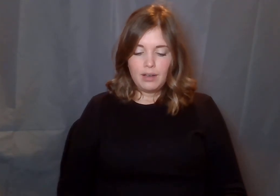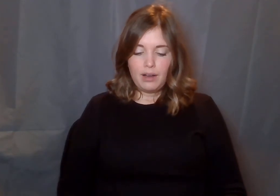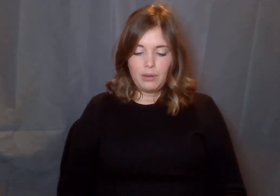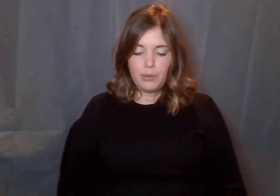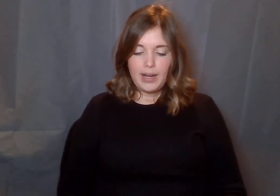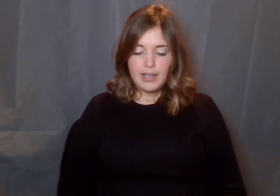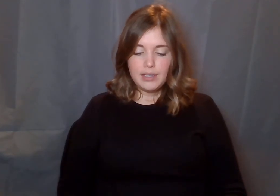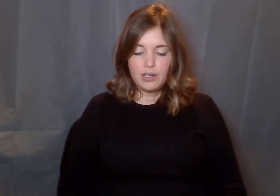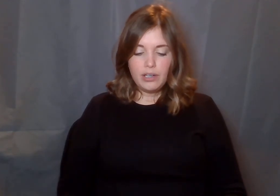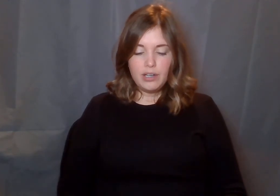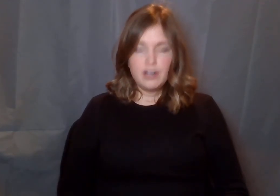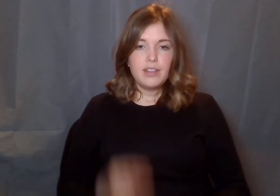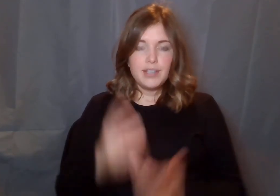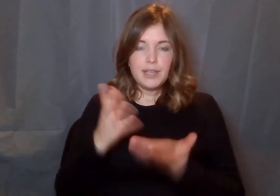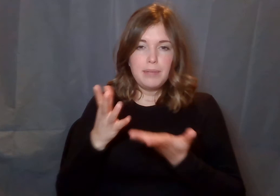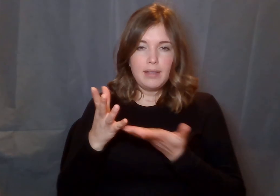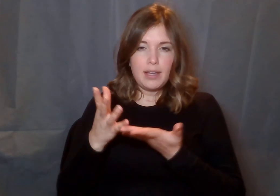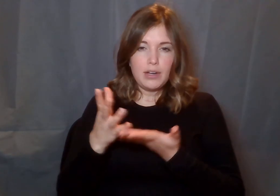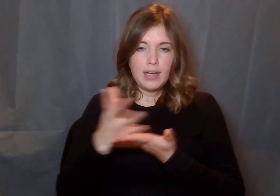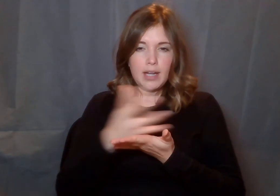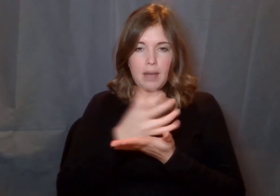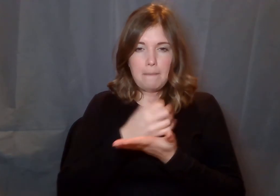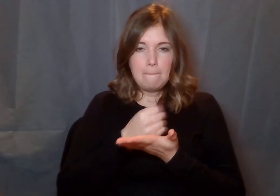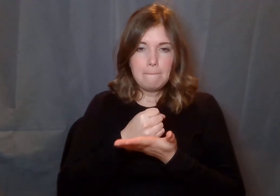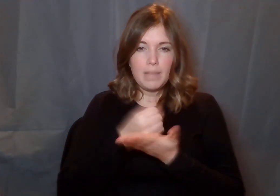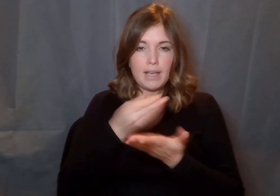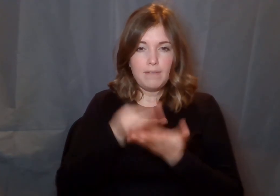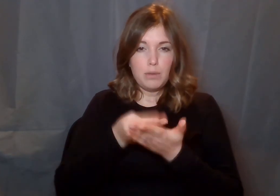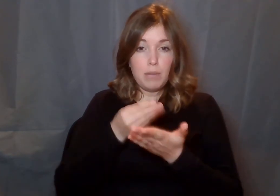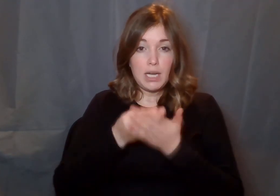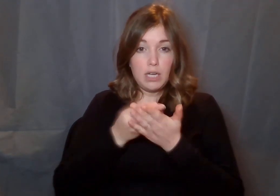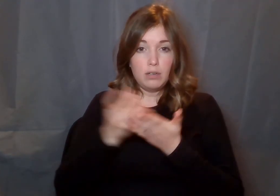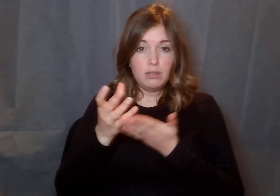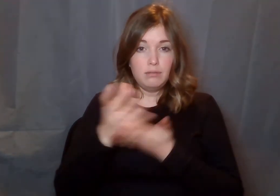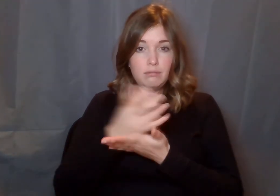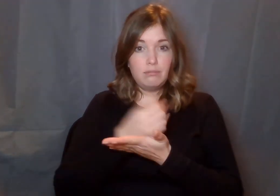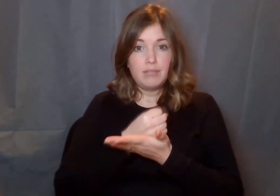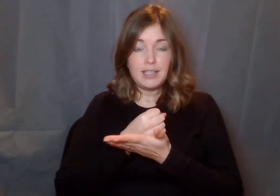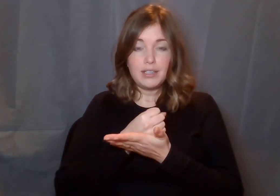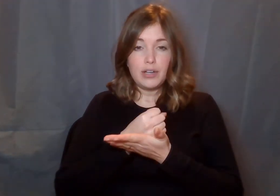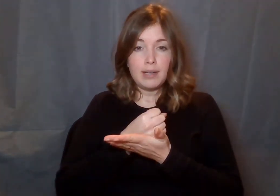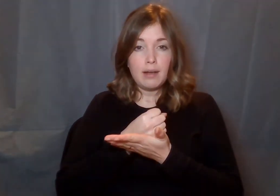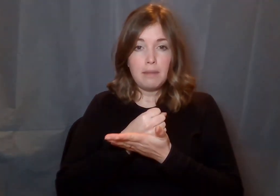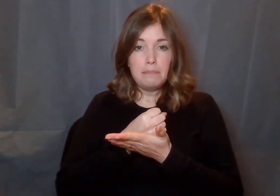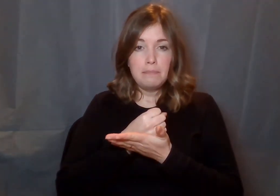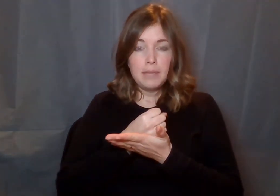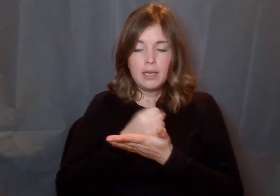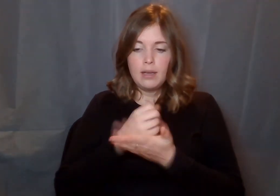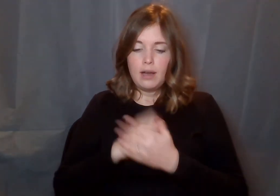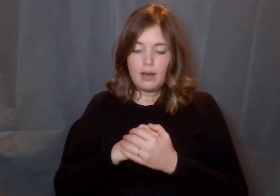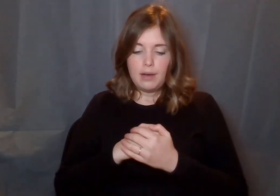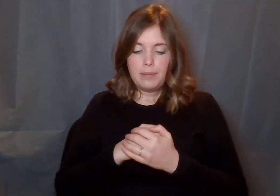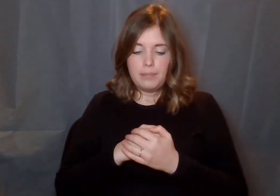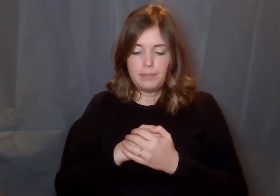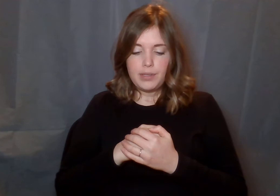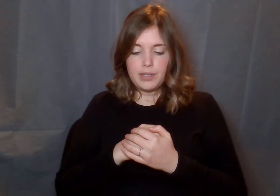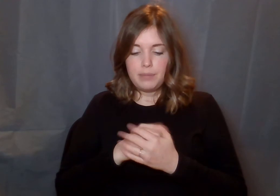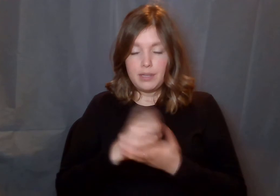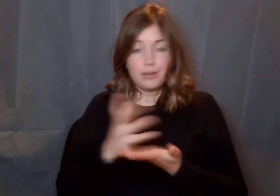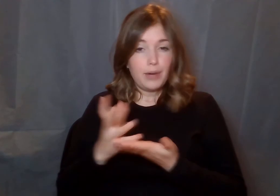All right. Earn, and this could be like your income. Like if you money earn, that's your income. This could be the grade